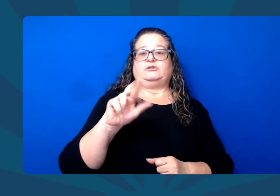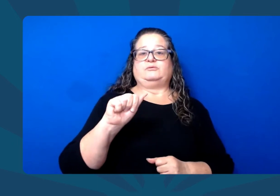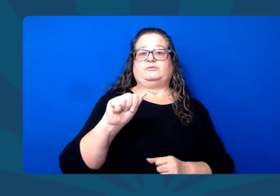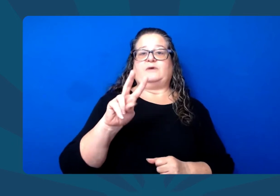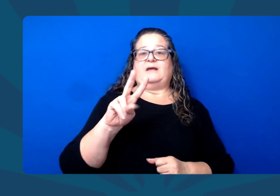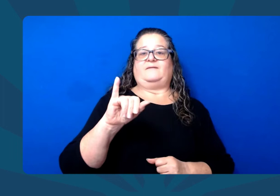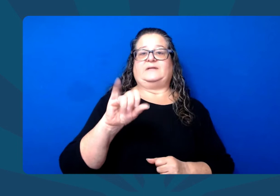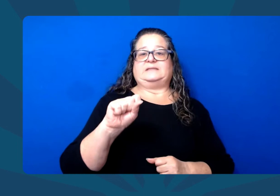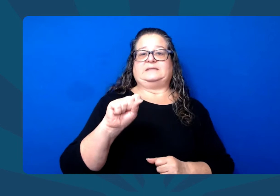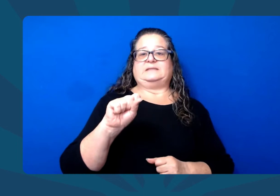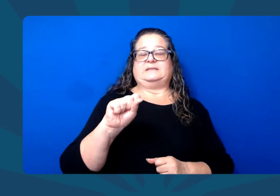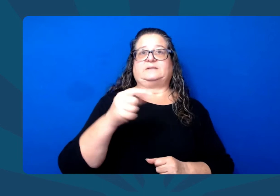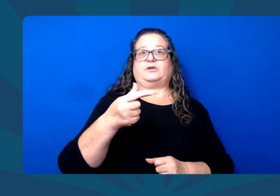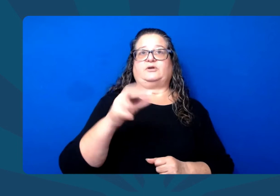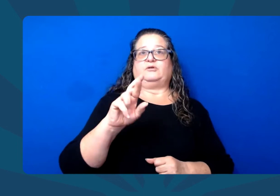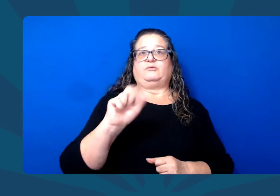and Travis Grantham.